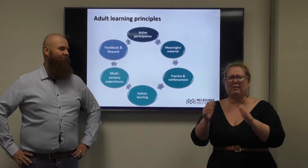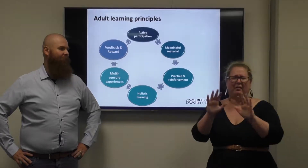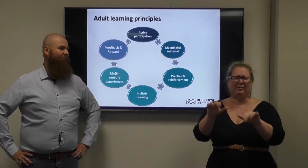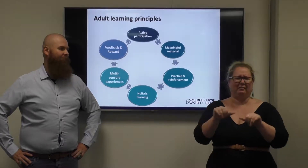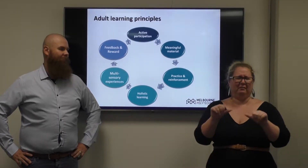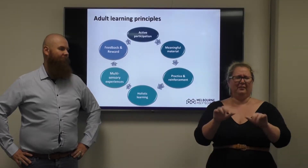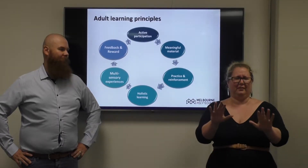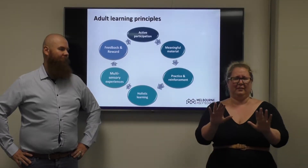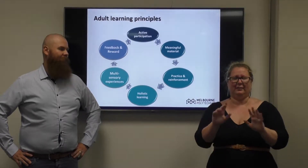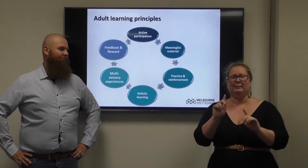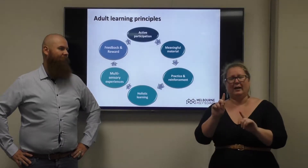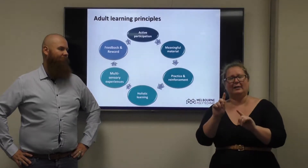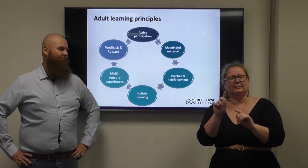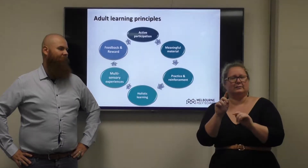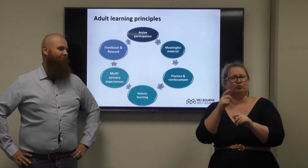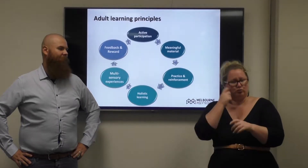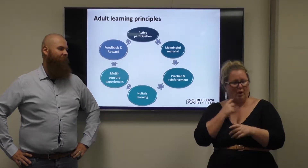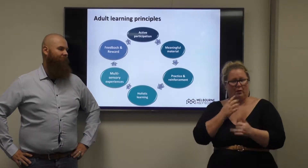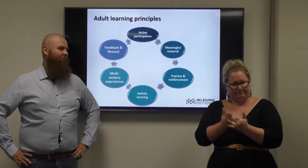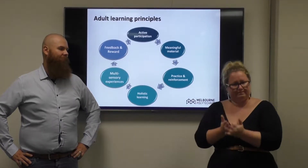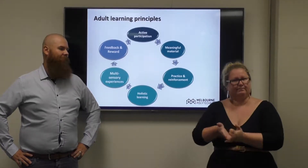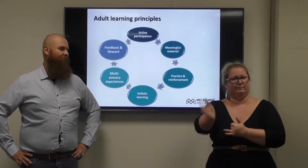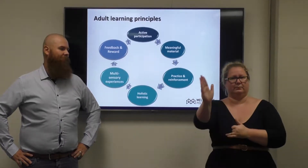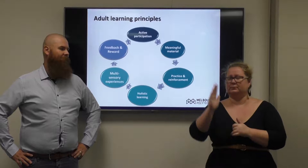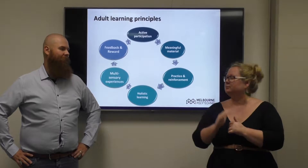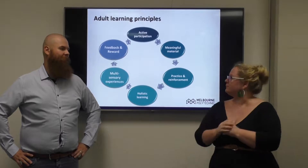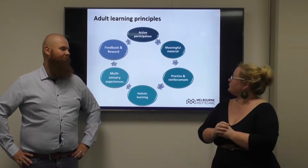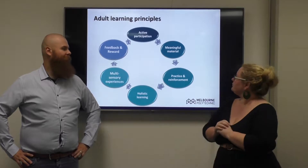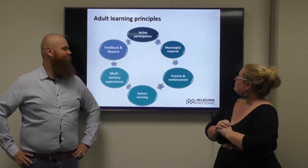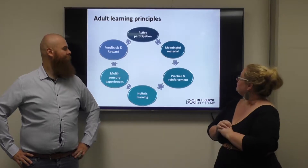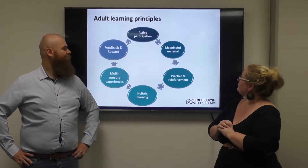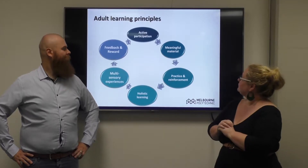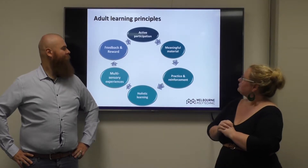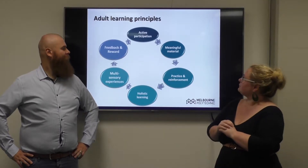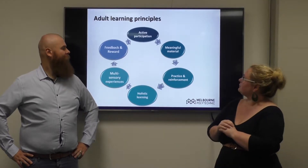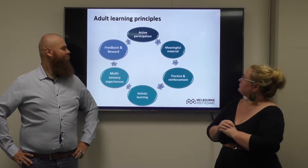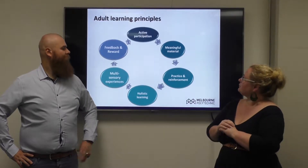actively. If you're tired or, that's okay, but you do try to do that.